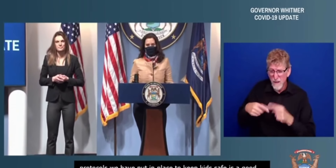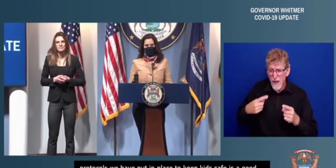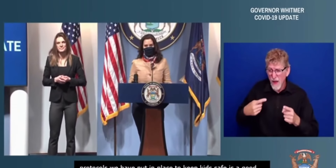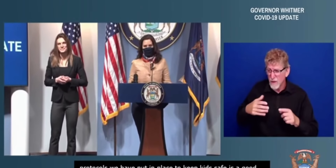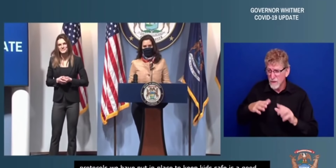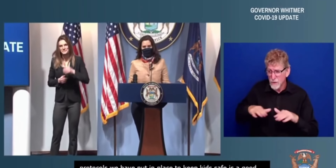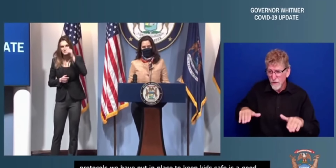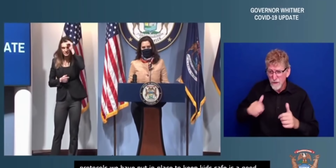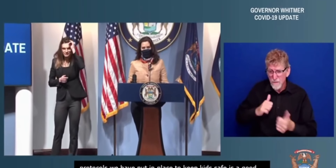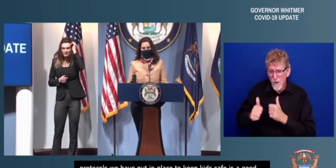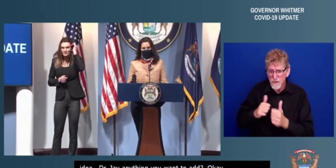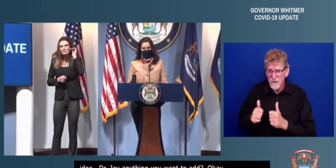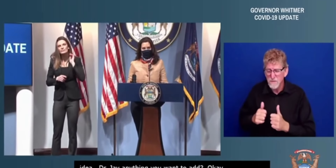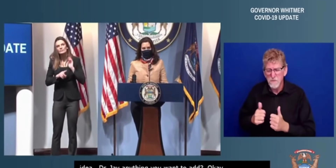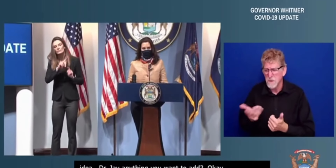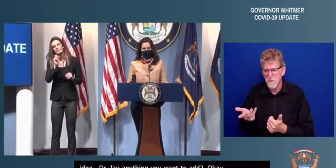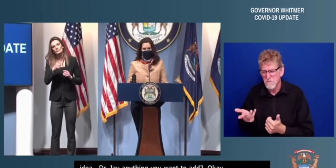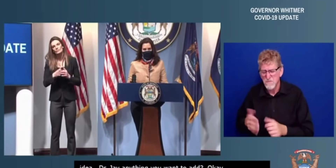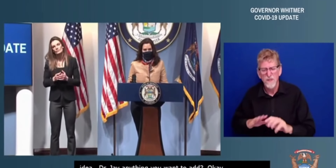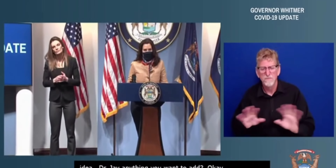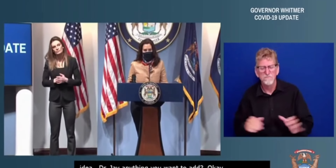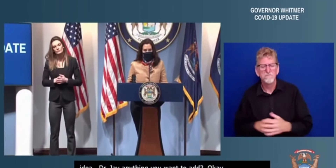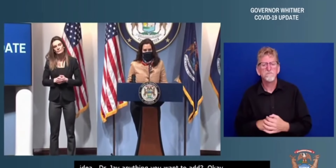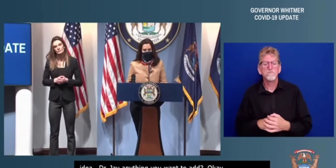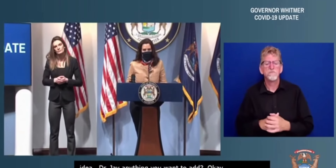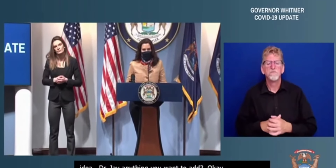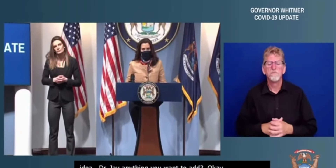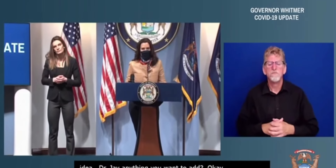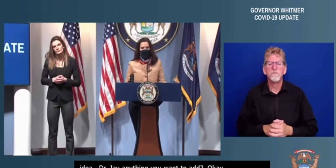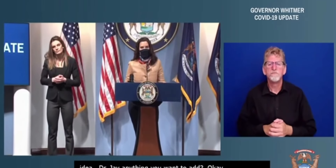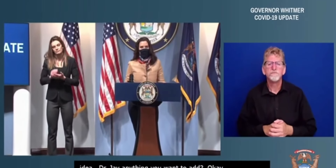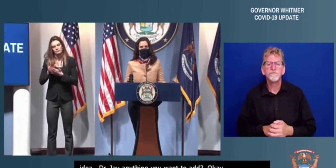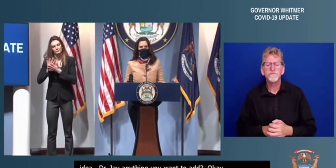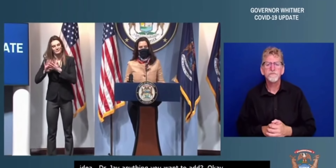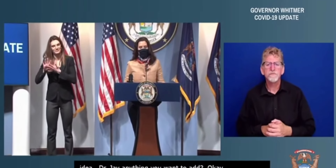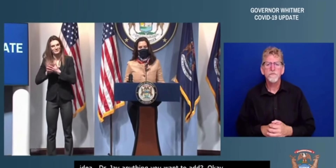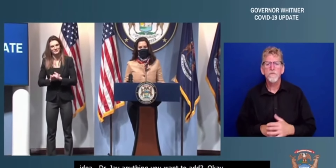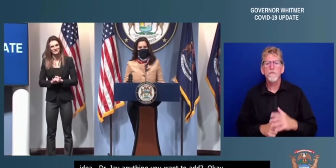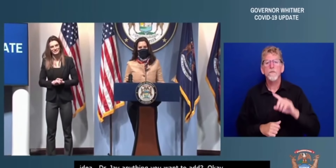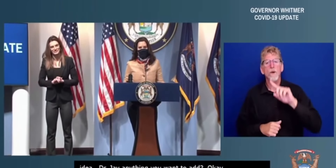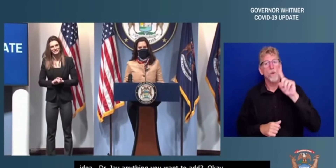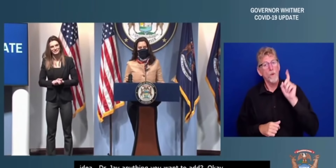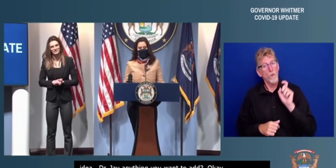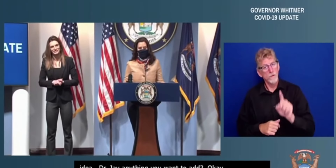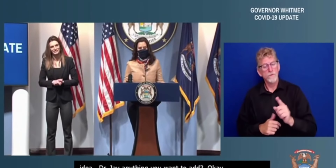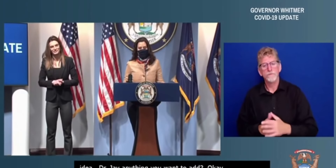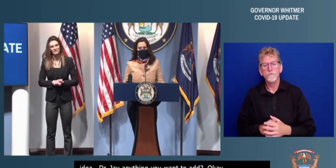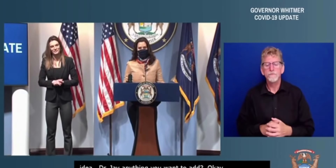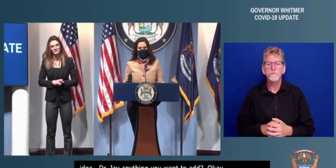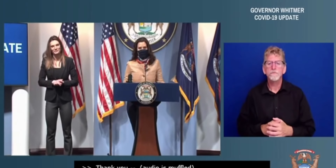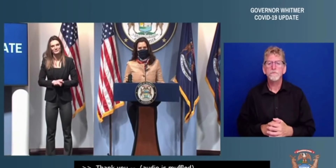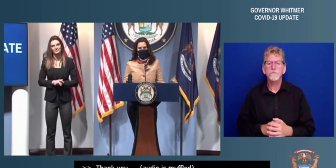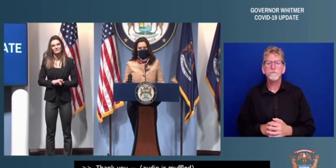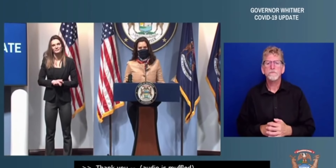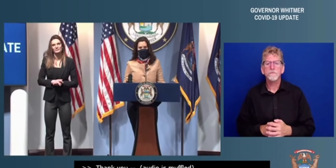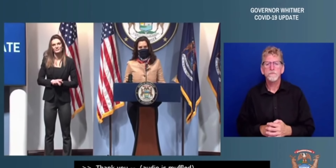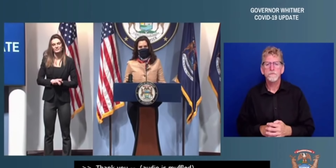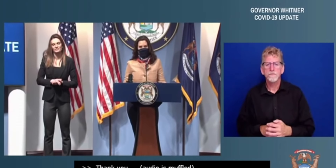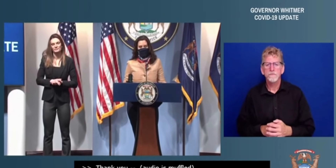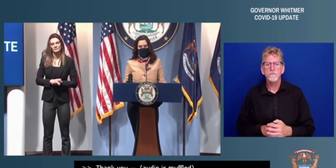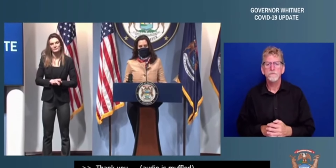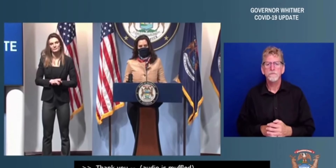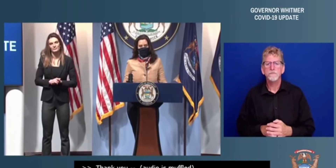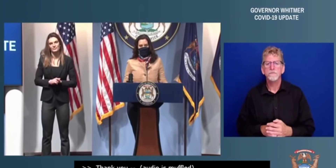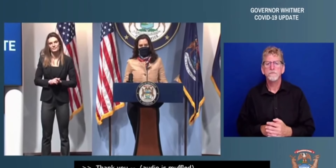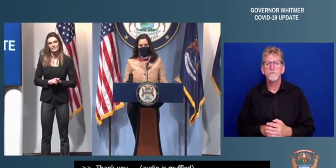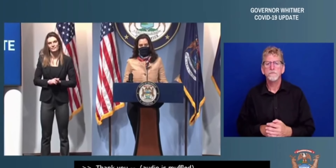Thank you, Governor. The next question will come from Mitch Smith. Hey, Governor, thanks for taking my question. Two parts for you.